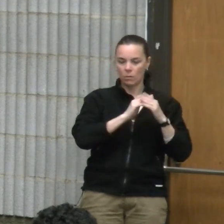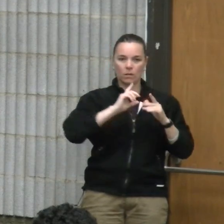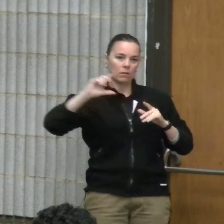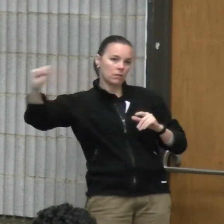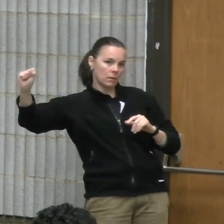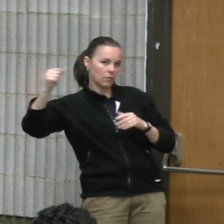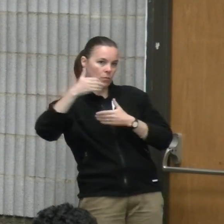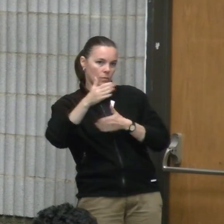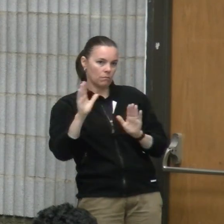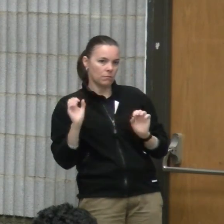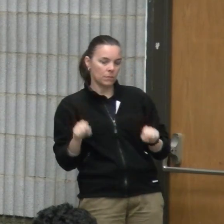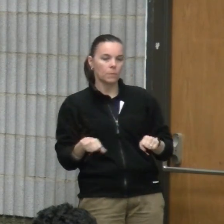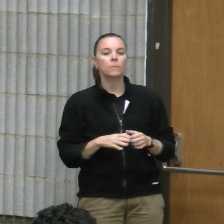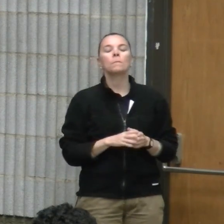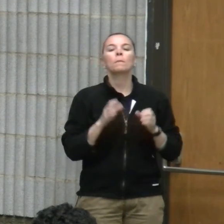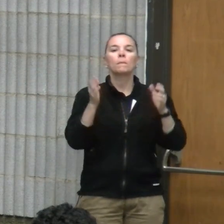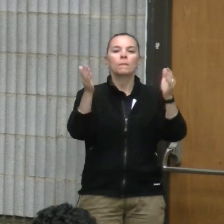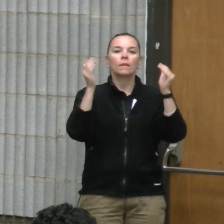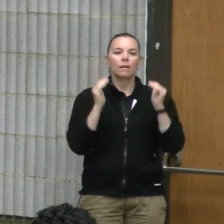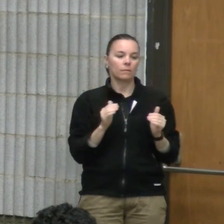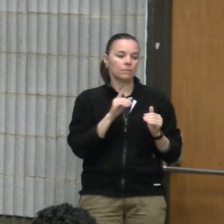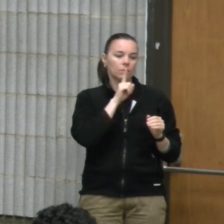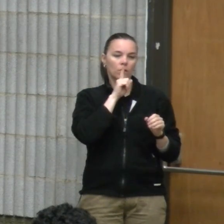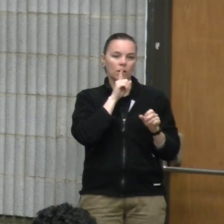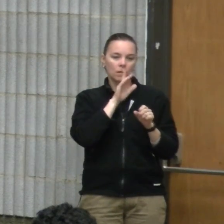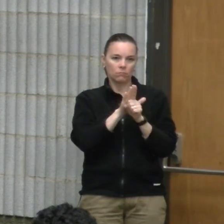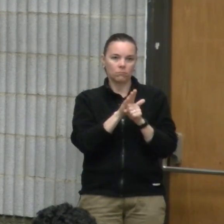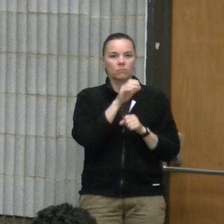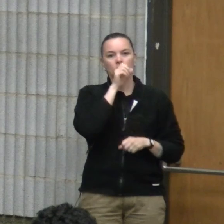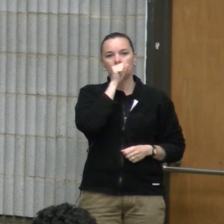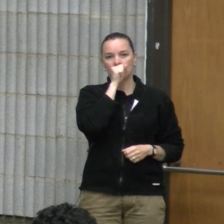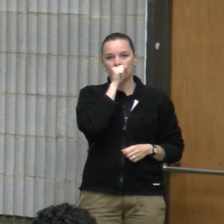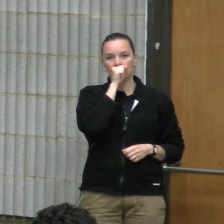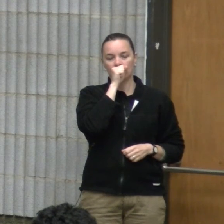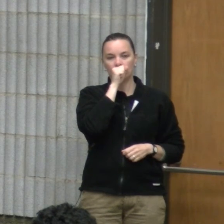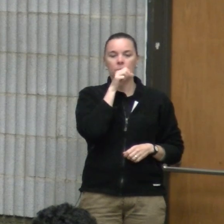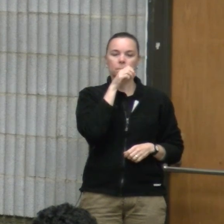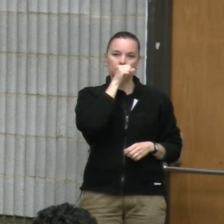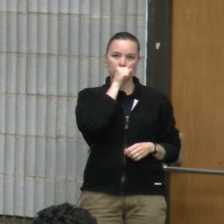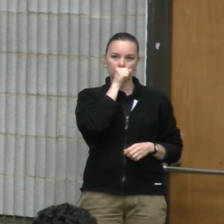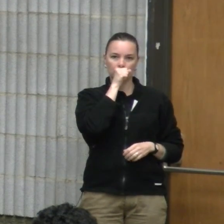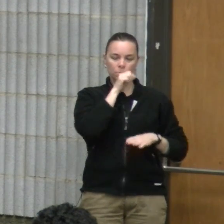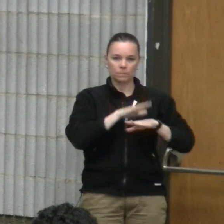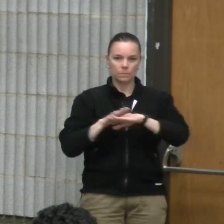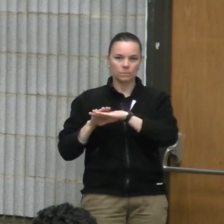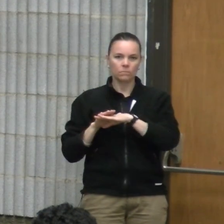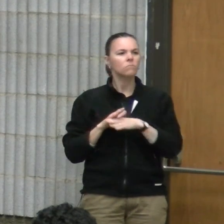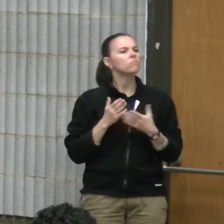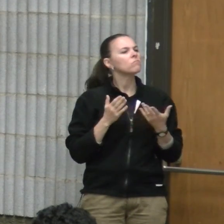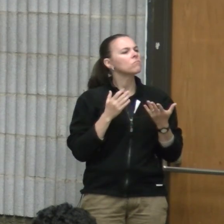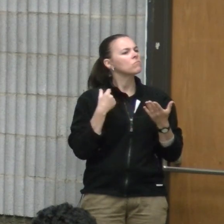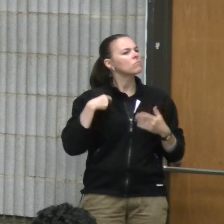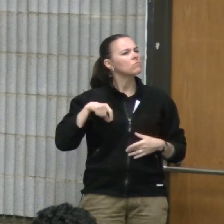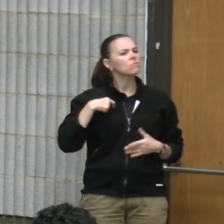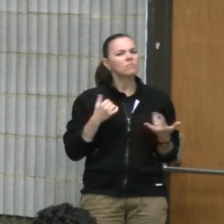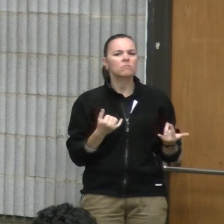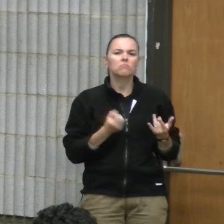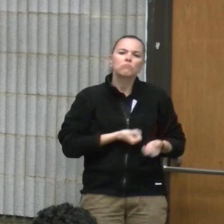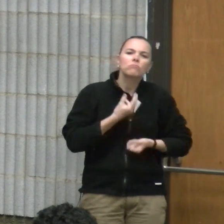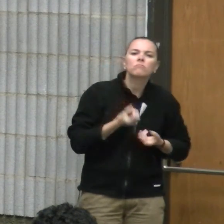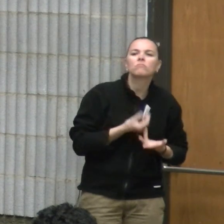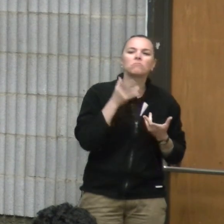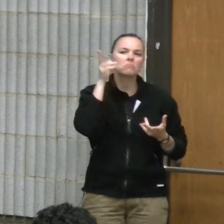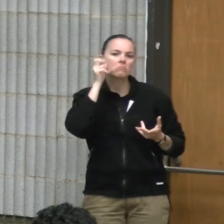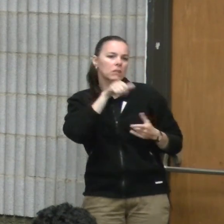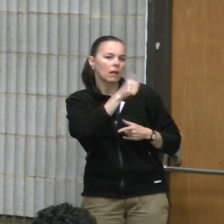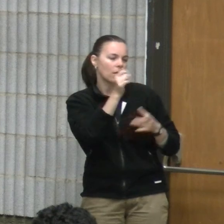Confidentiality. So over the course of the conference, you will be hearing personal information about others and possibly sharing some personal information about yourself. We